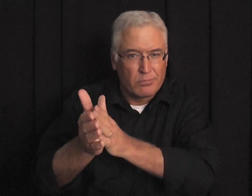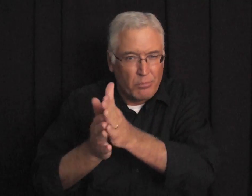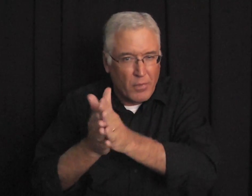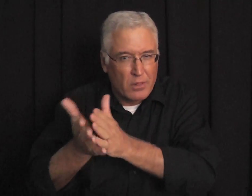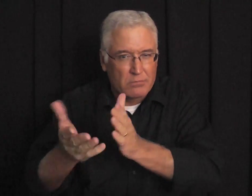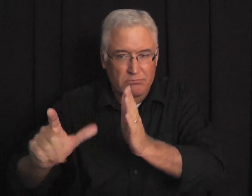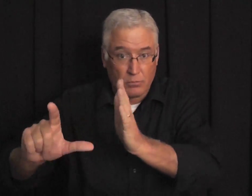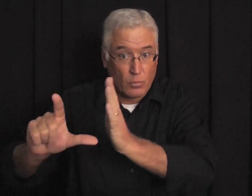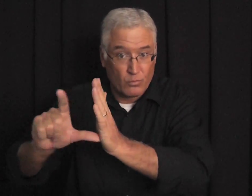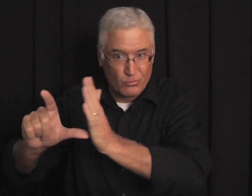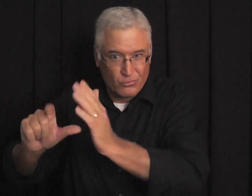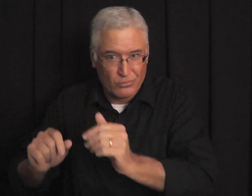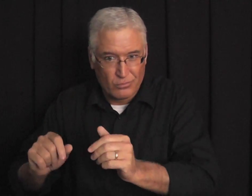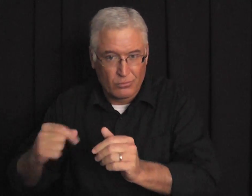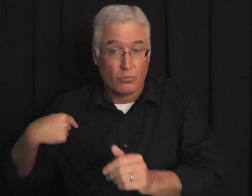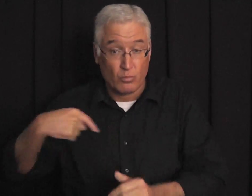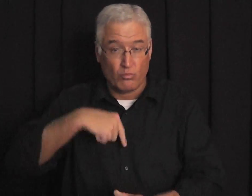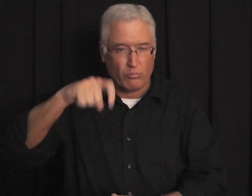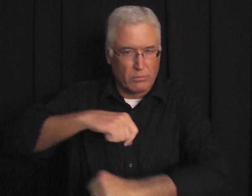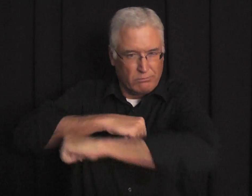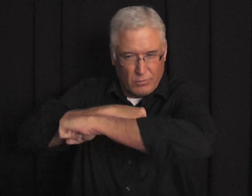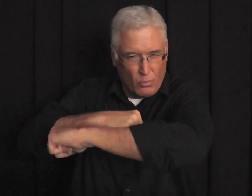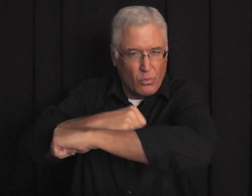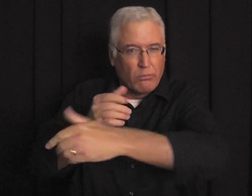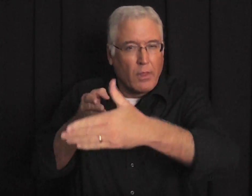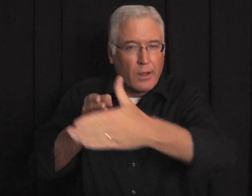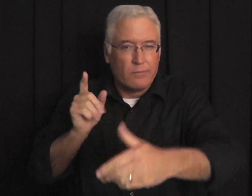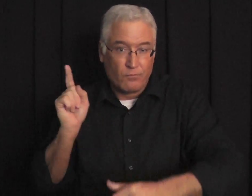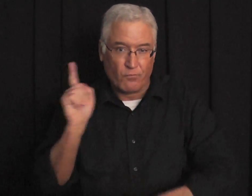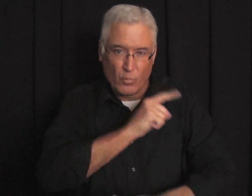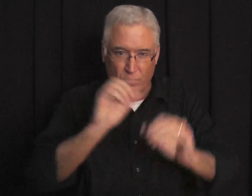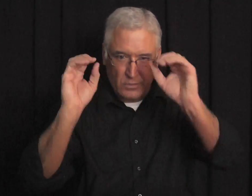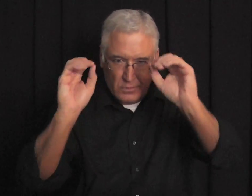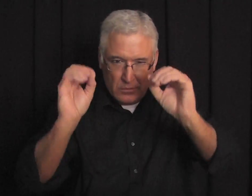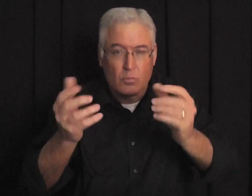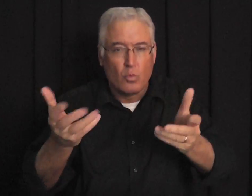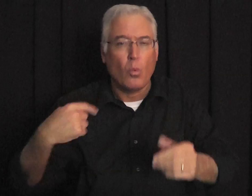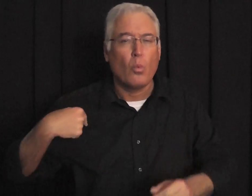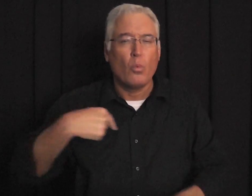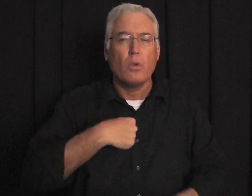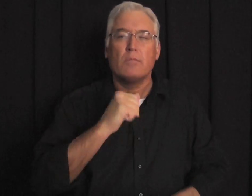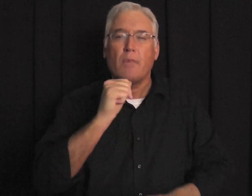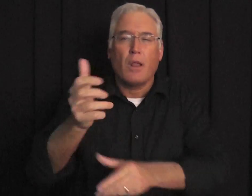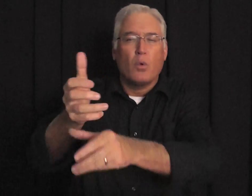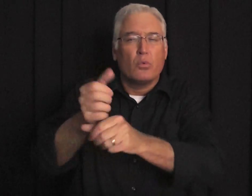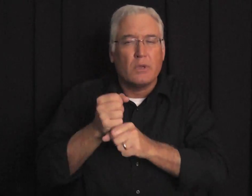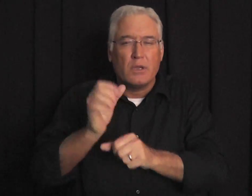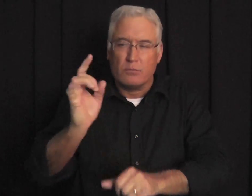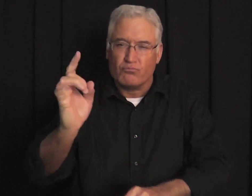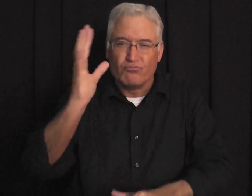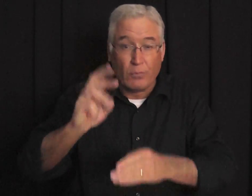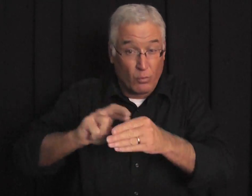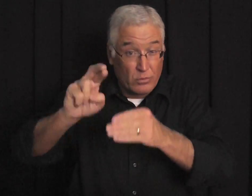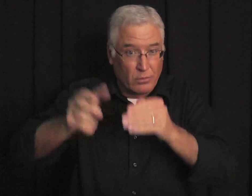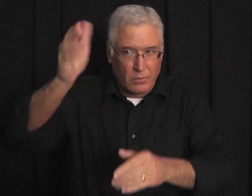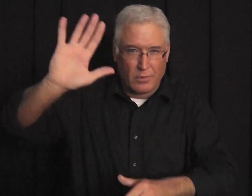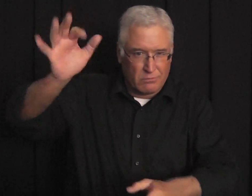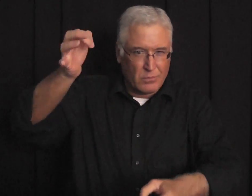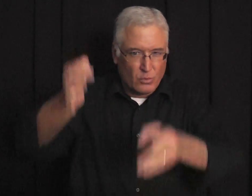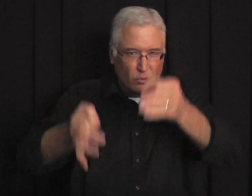or Baptist, or Methodist, or Lutheran. It really doesn't matter. God will judge against false teaching, and we